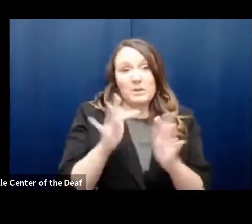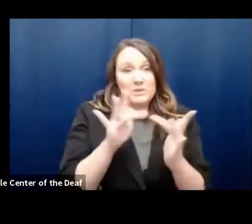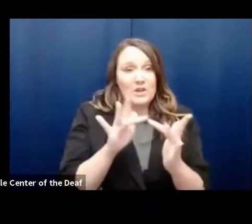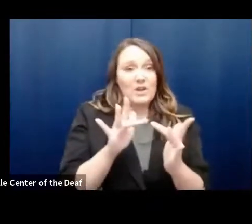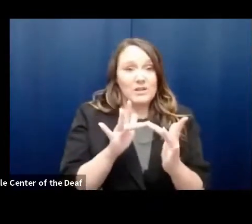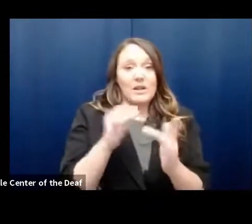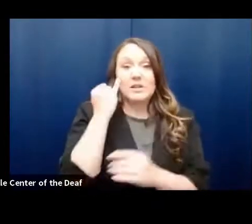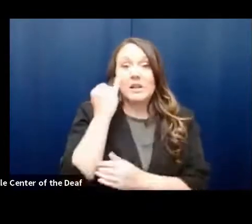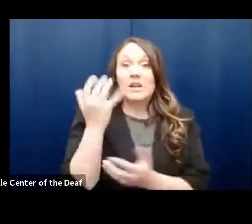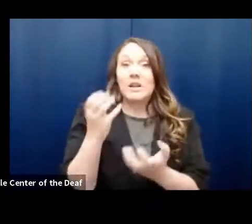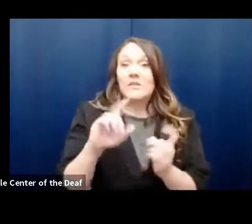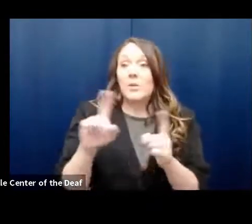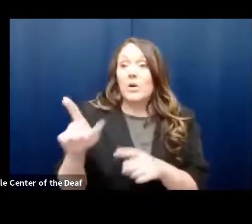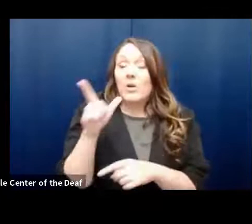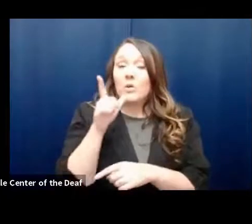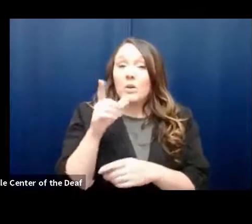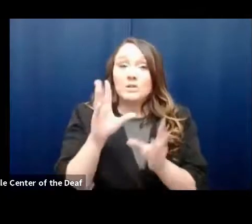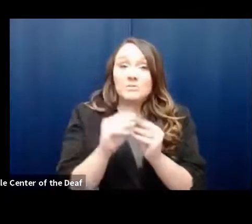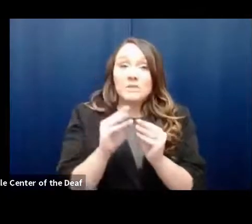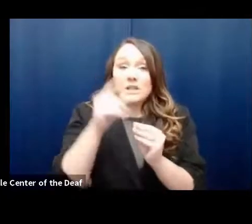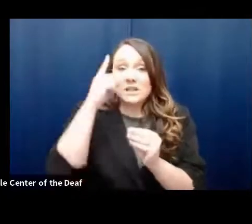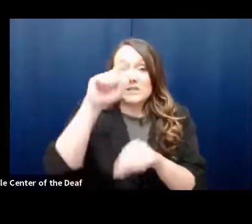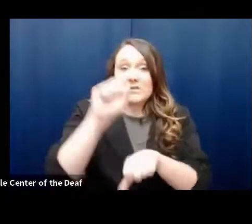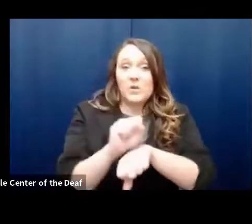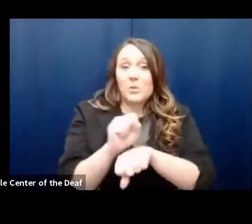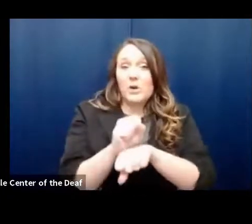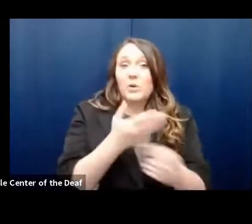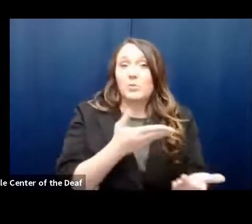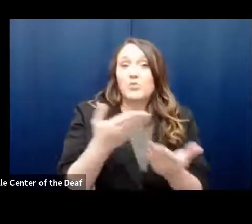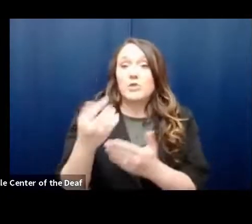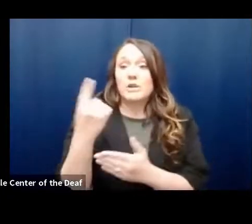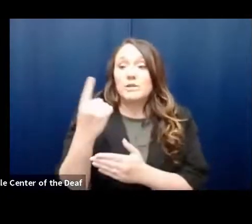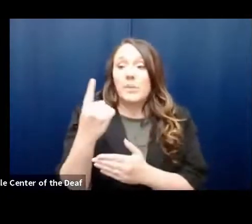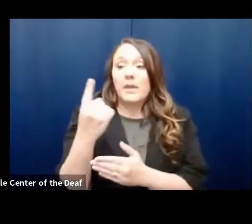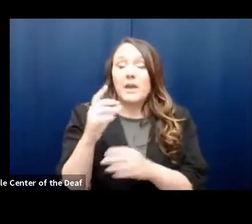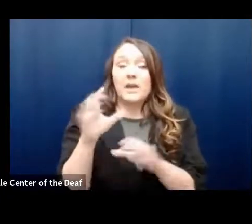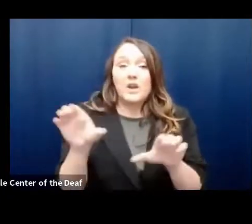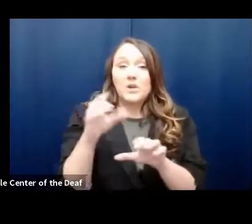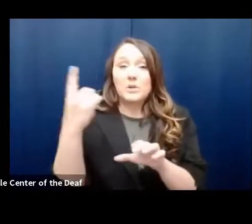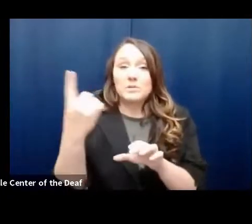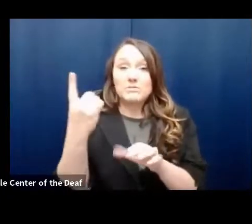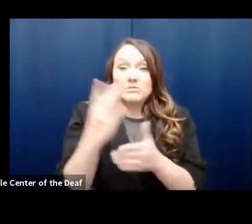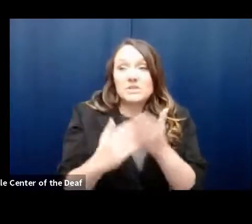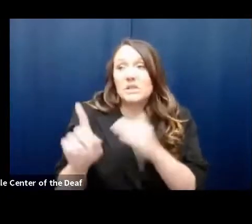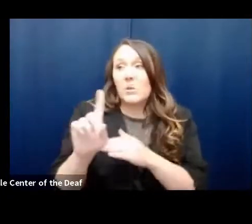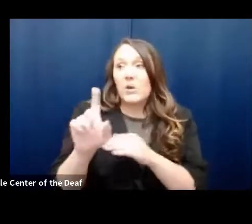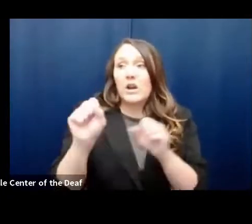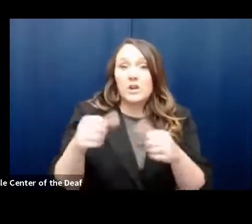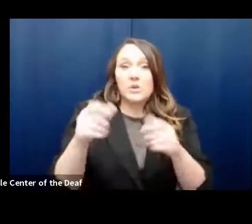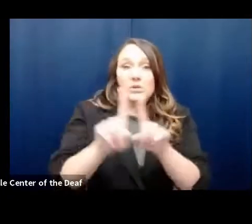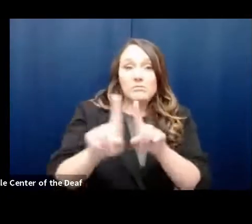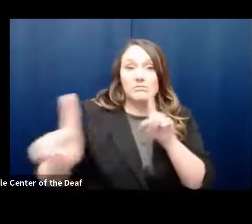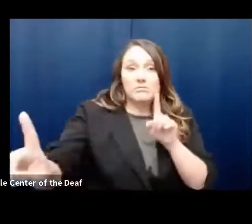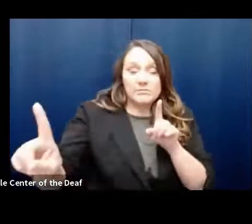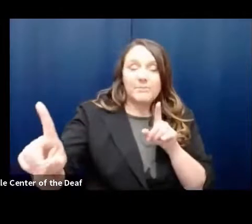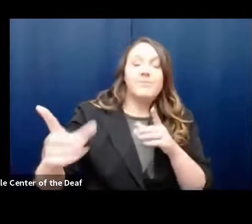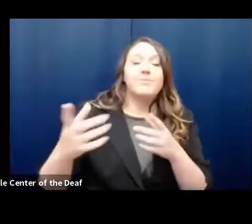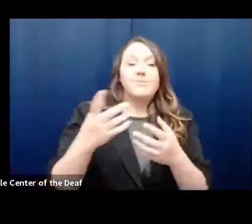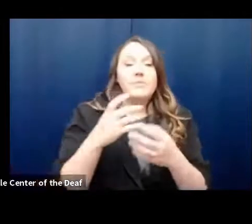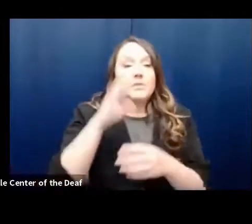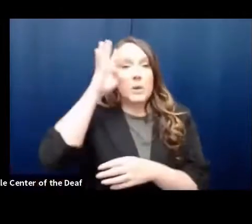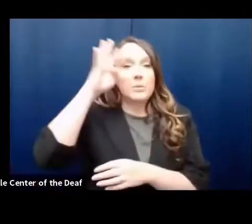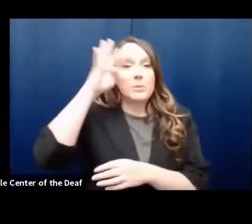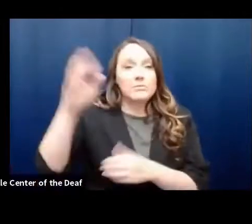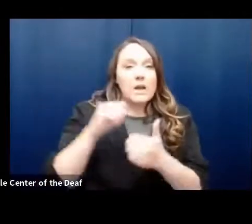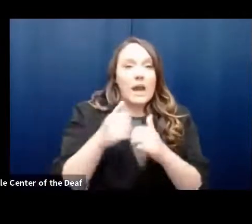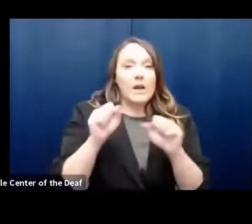lunch meeting for work, brown bag it and do it somewhere where you can spread out 6 feet apart. Be creative on how you can accomplish these